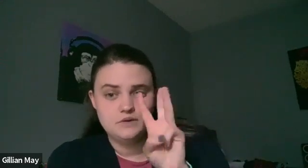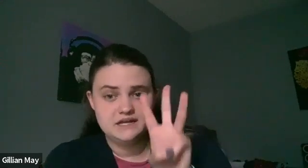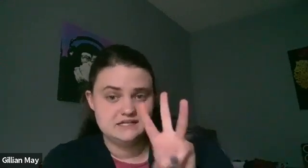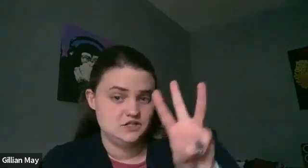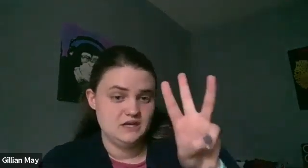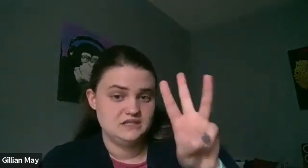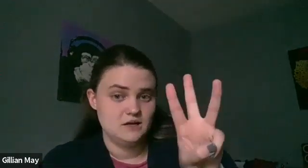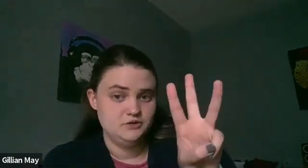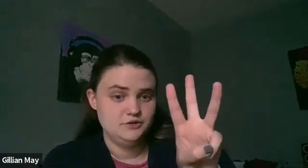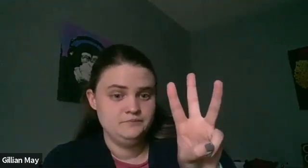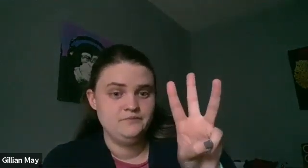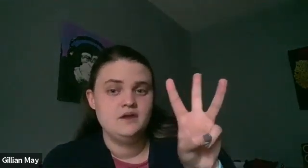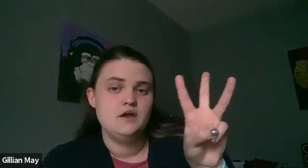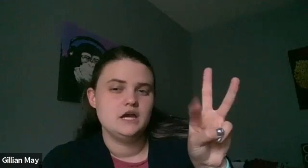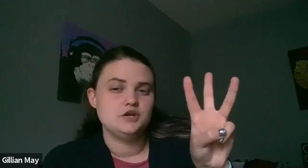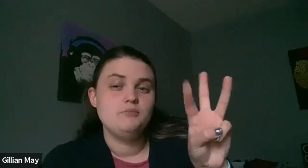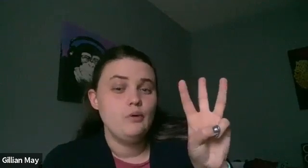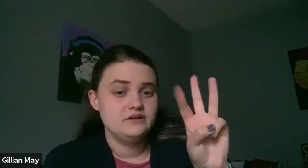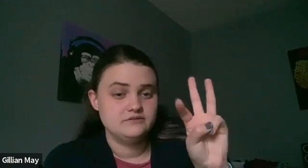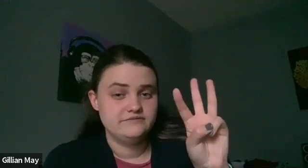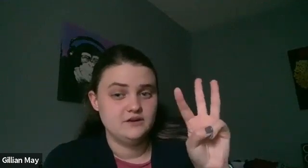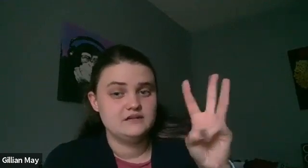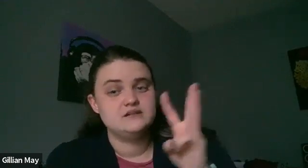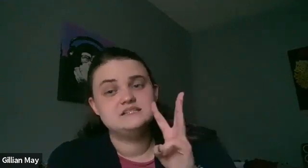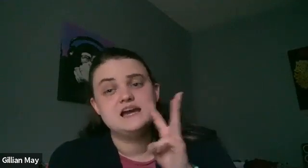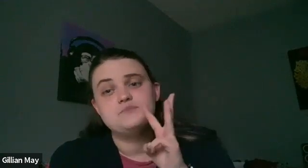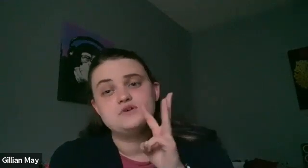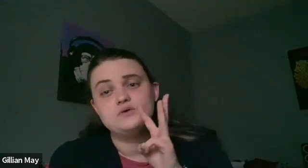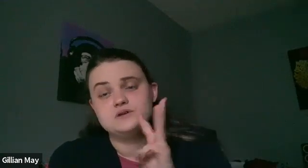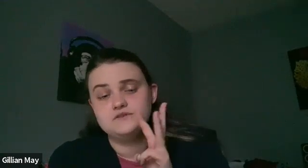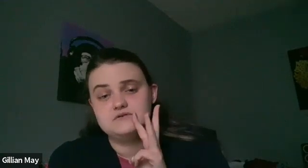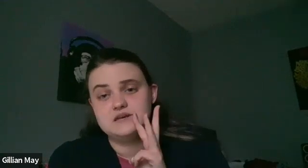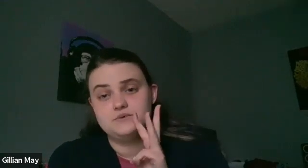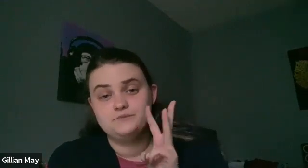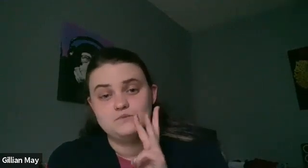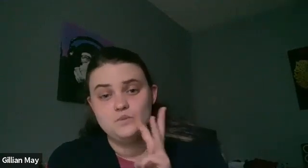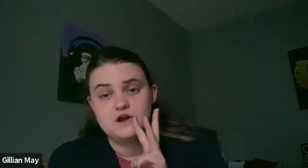one. You make a W and your pointer finger is going to tap the corner of your lip. Water.